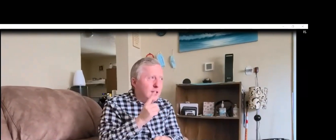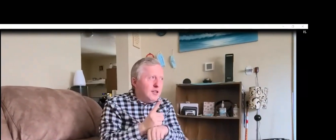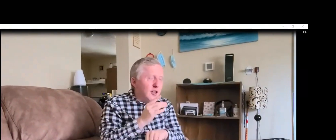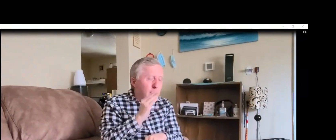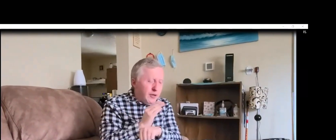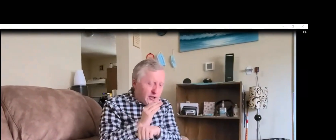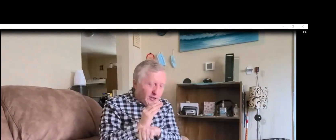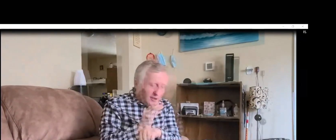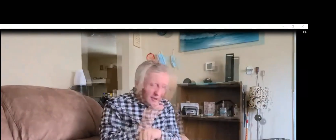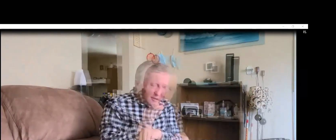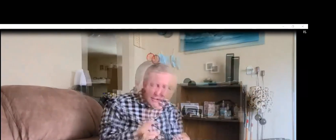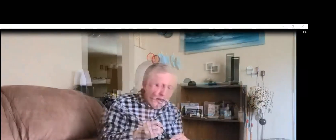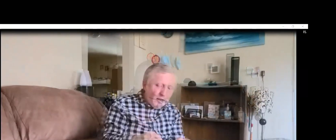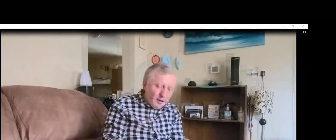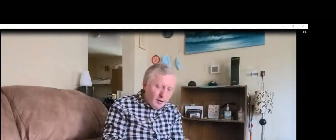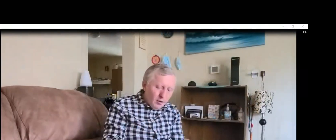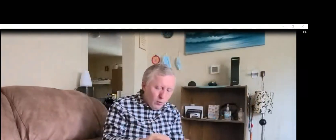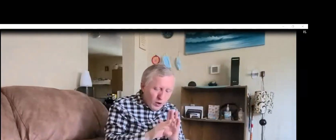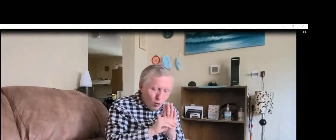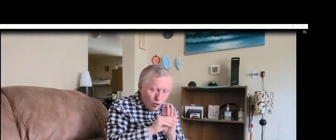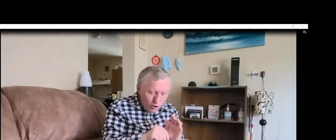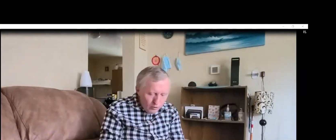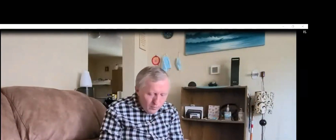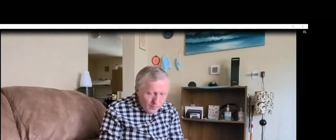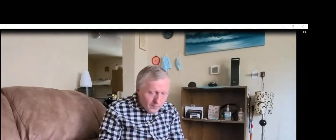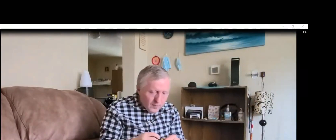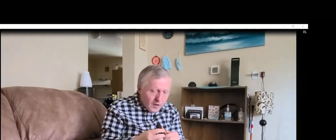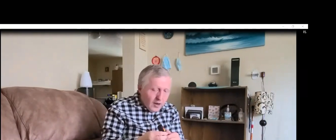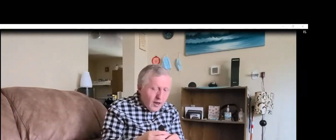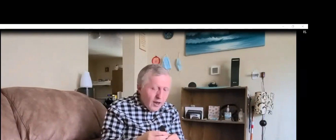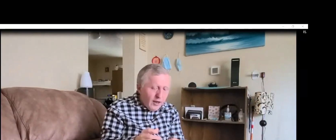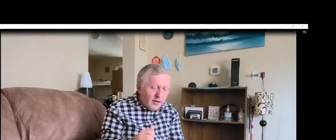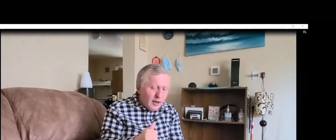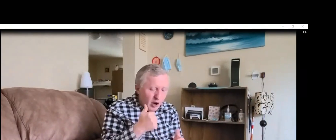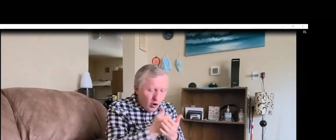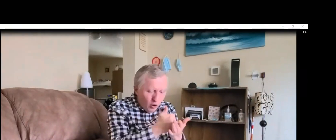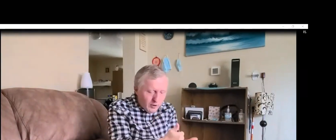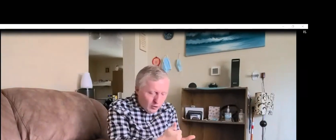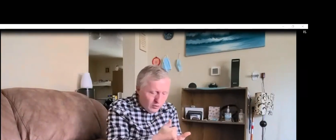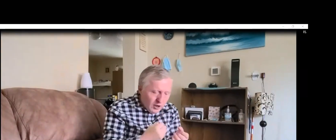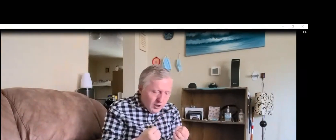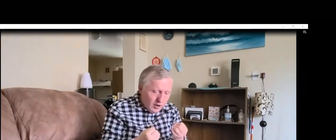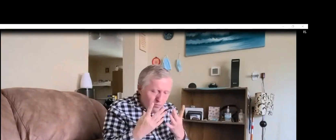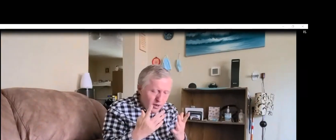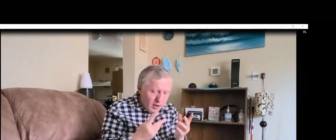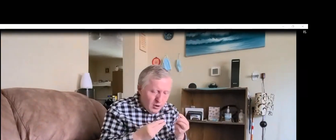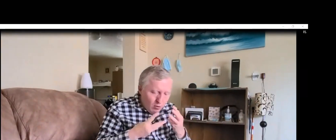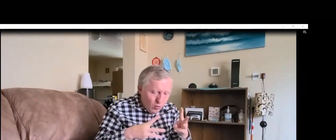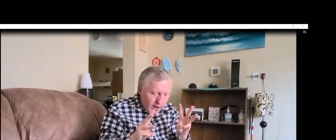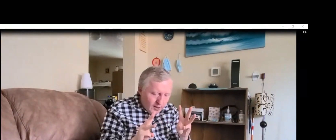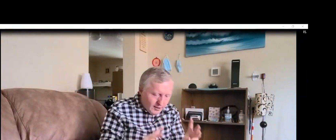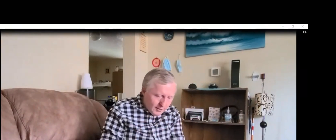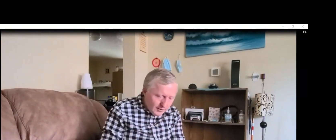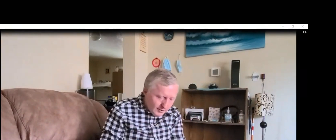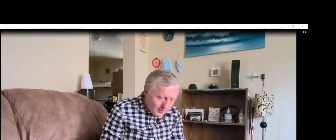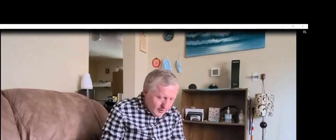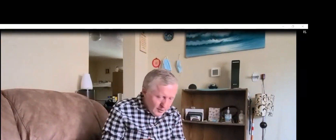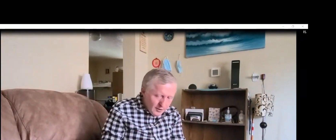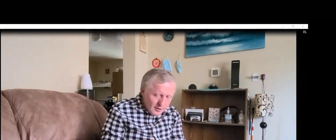different disabilities. It's a recorder, and it can help you in many